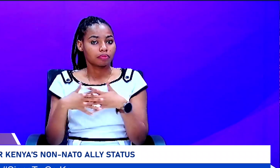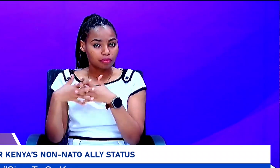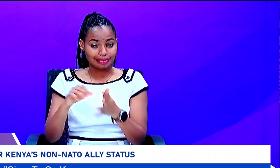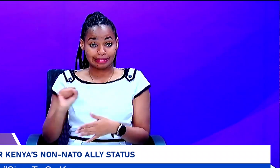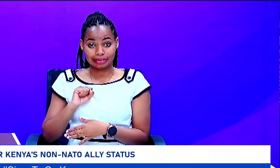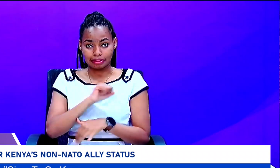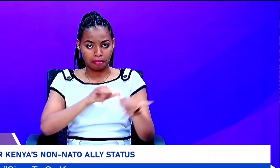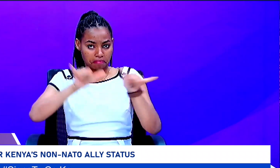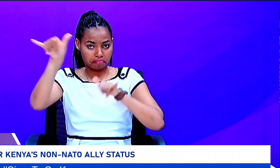with China.